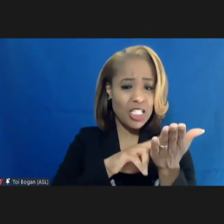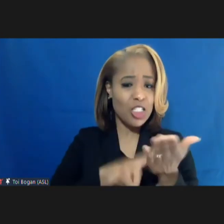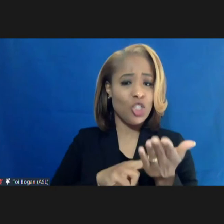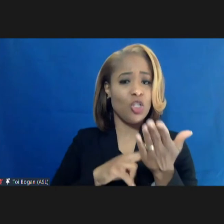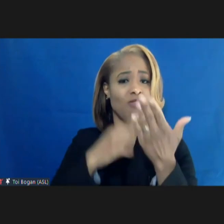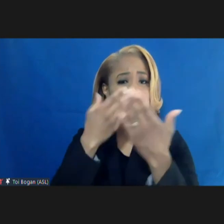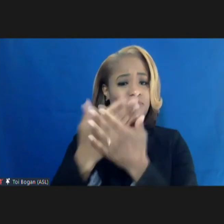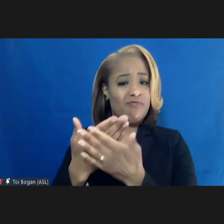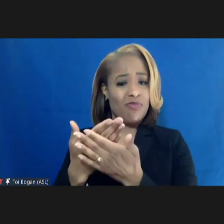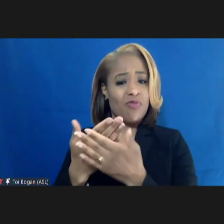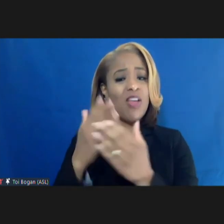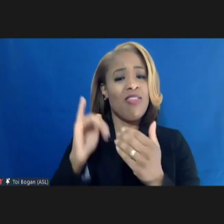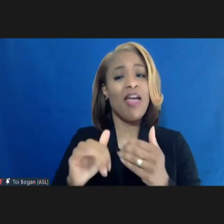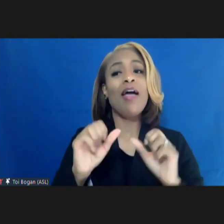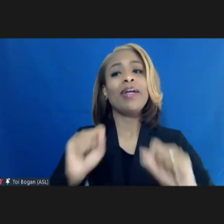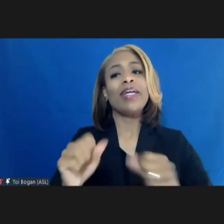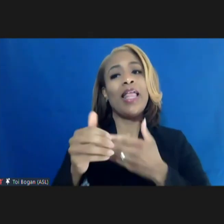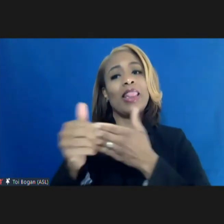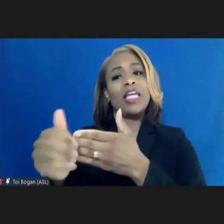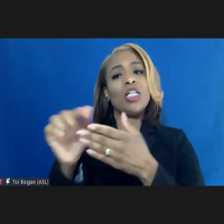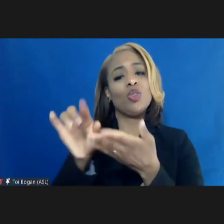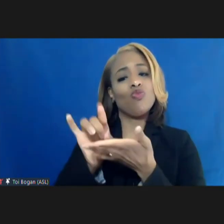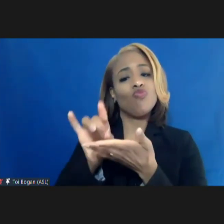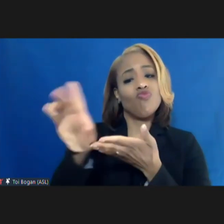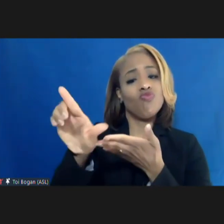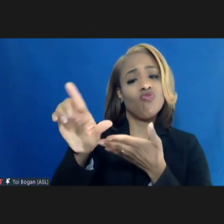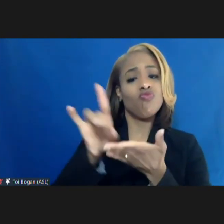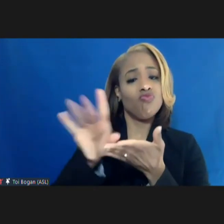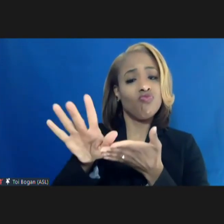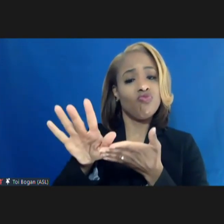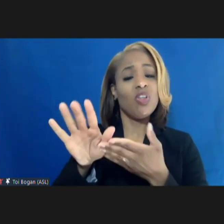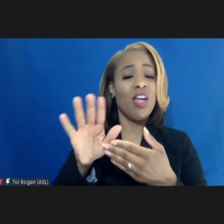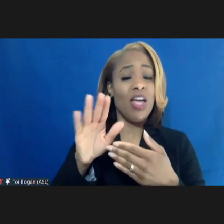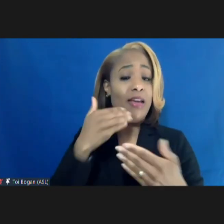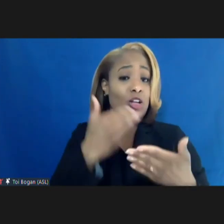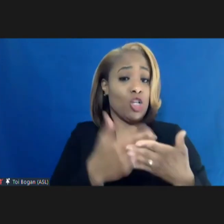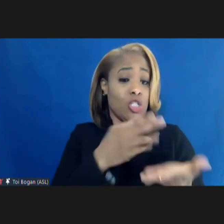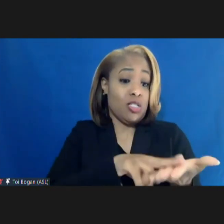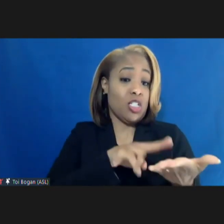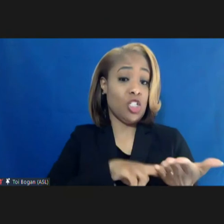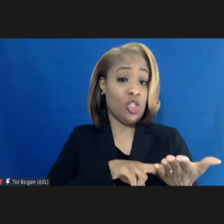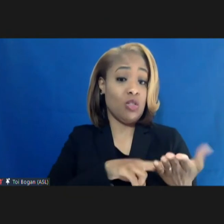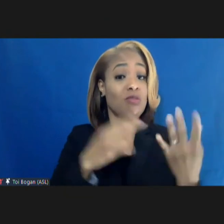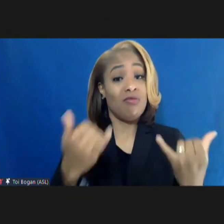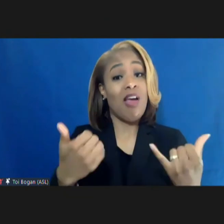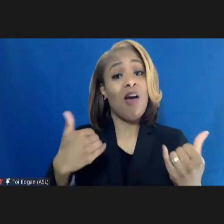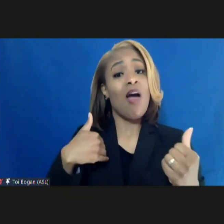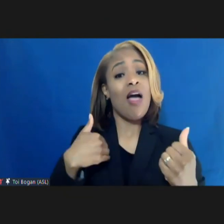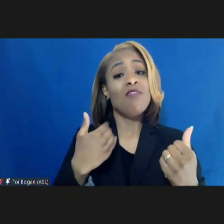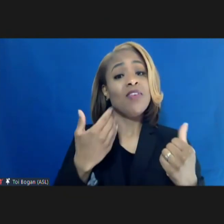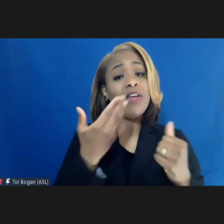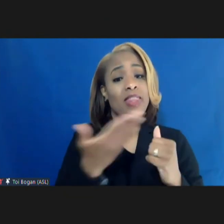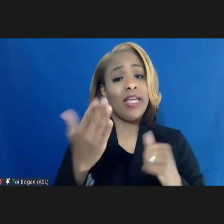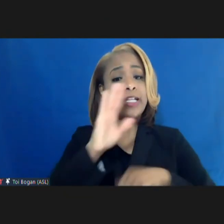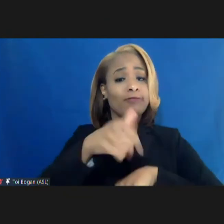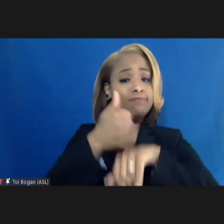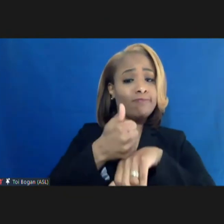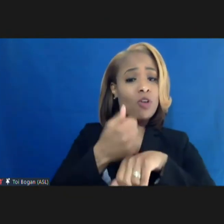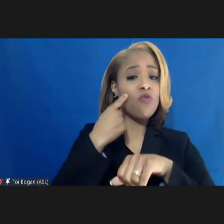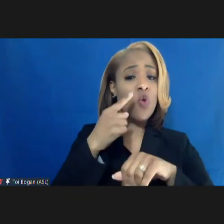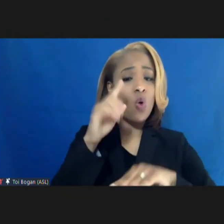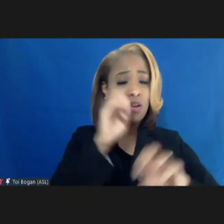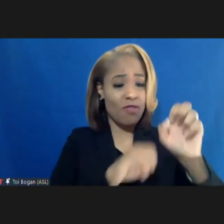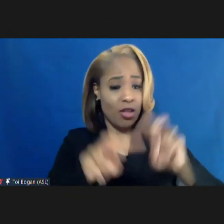that could lead to the rejection of an otherwise valid signature. Right now, we have provisions in place both to evaluate